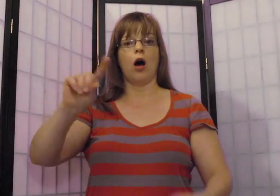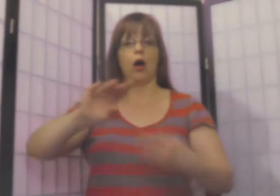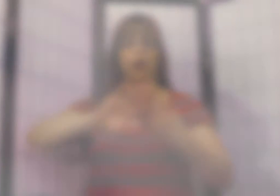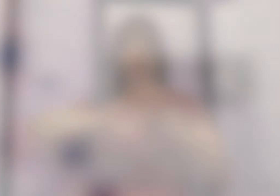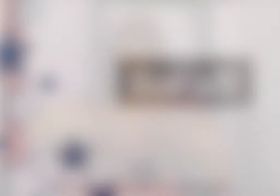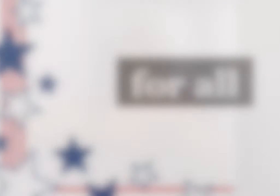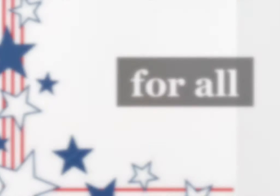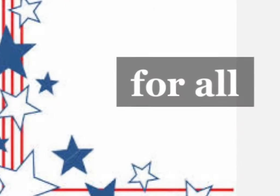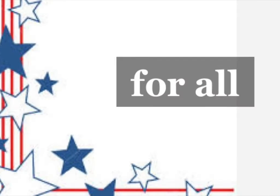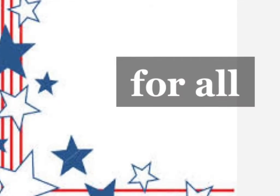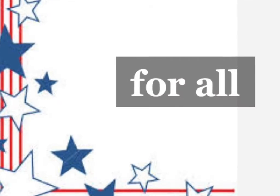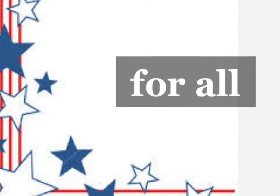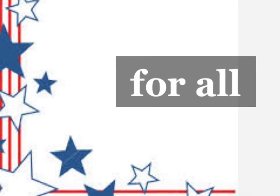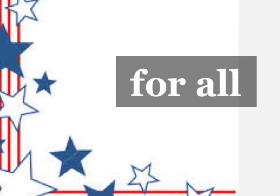all.